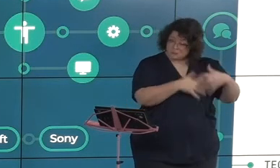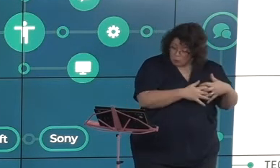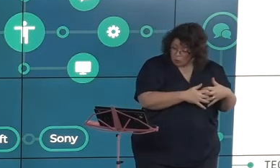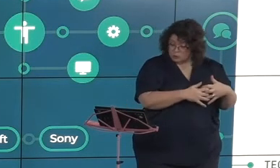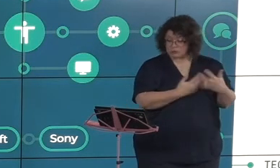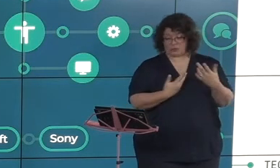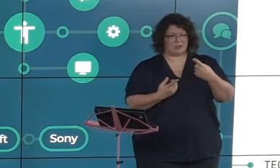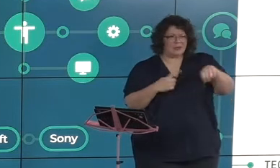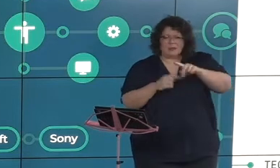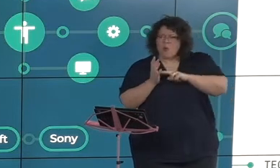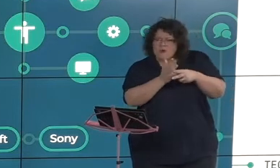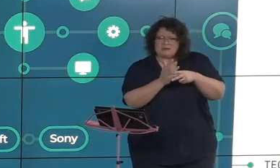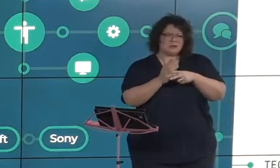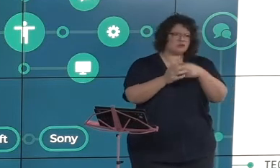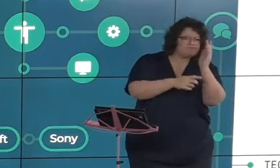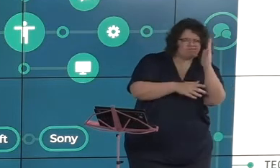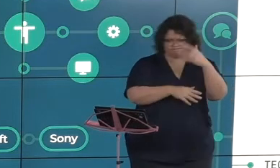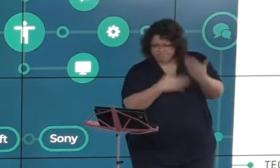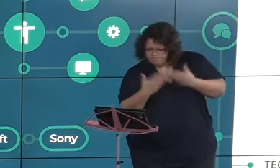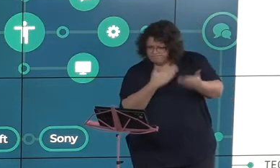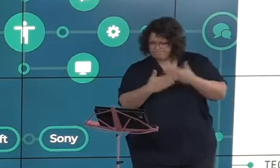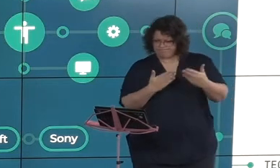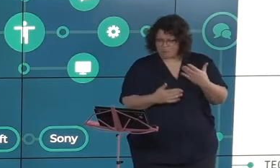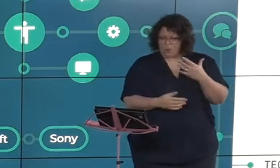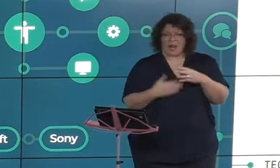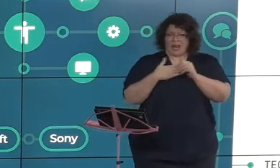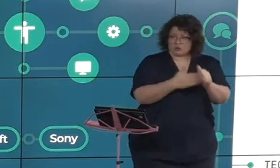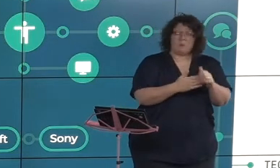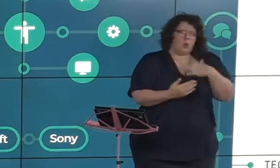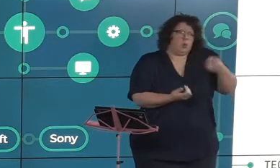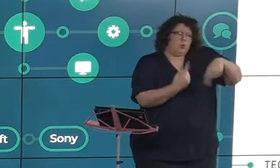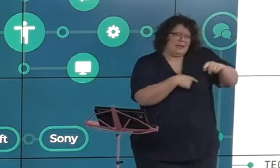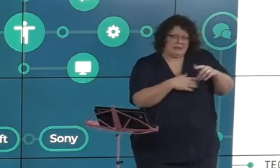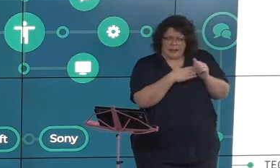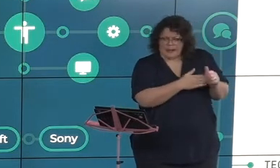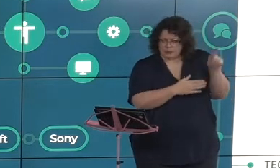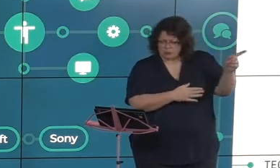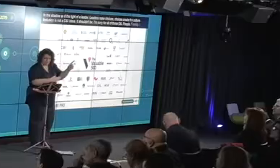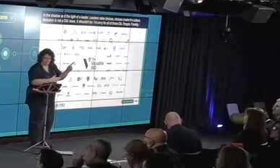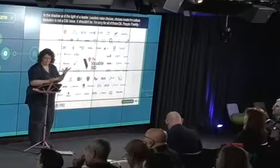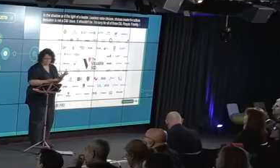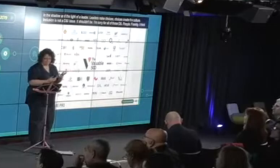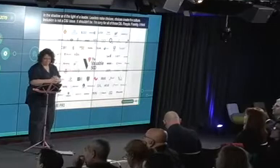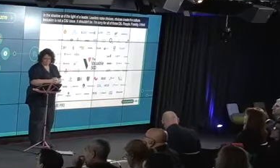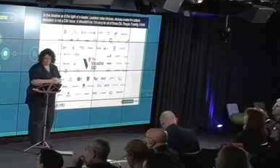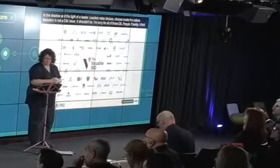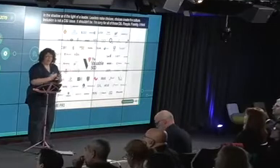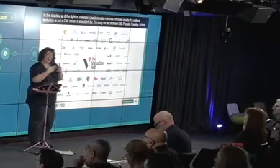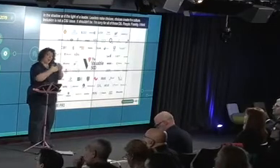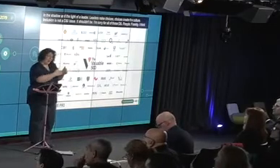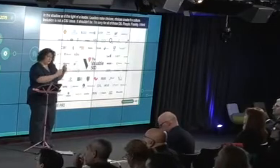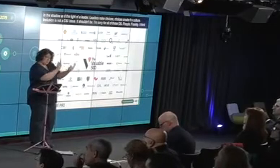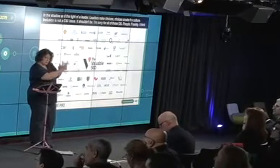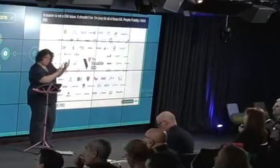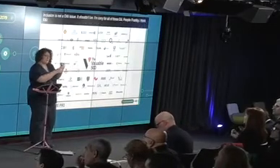It shouldn't be. And I'm sorry for all those D&I people, because frankly, I think D&I shouldn't exist. It should be about culture, sustainability, inclusion, and